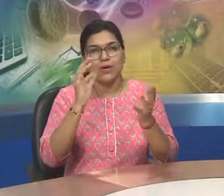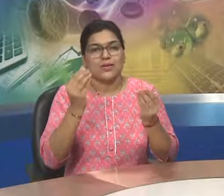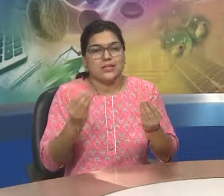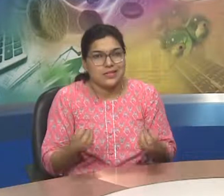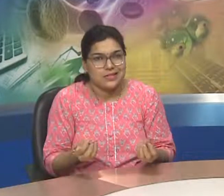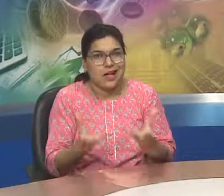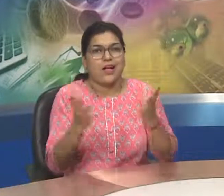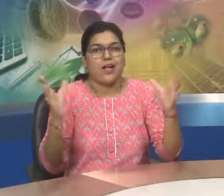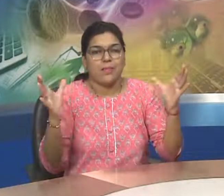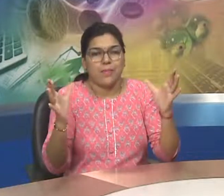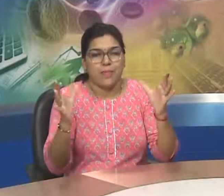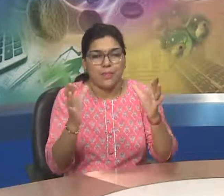Earth oceans